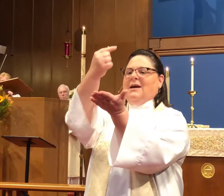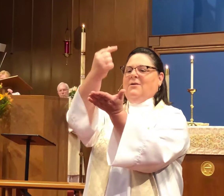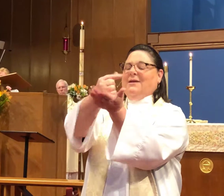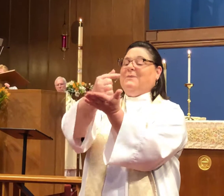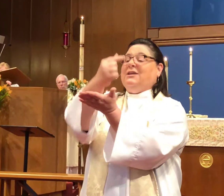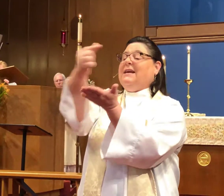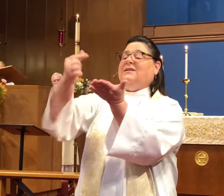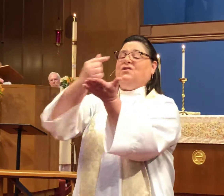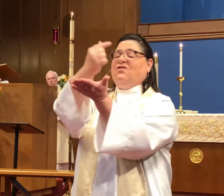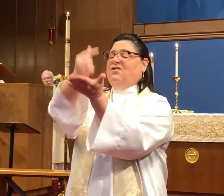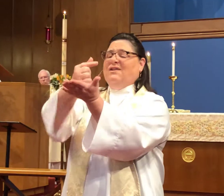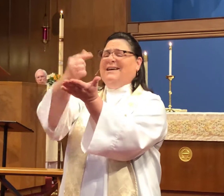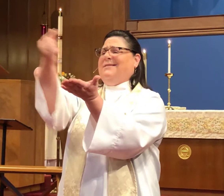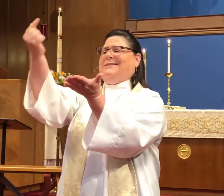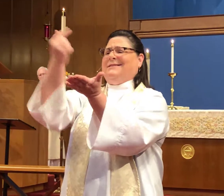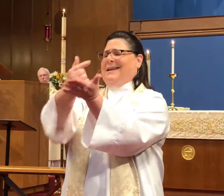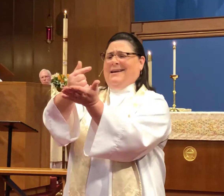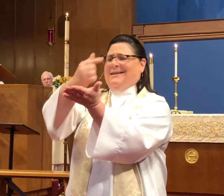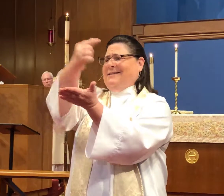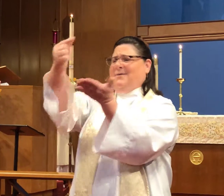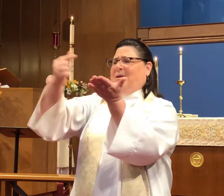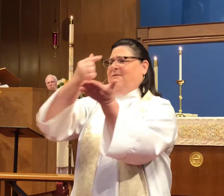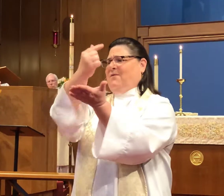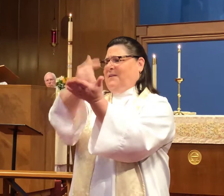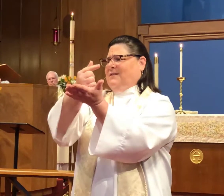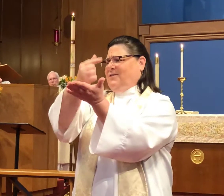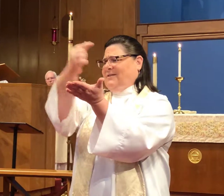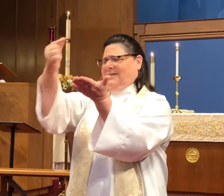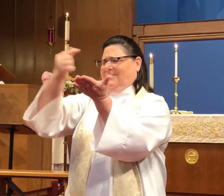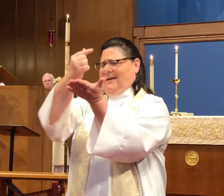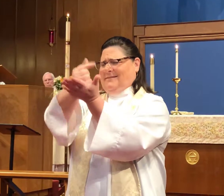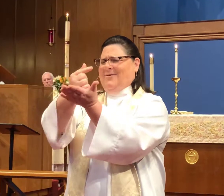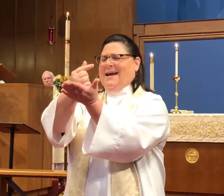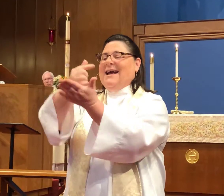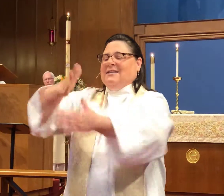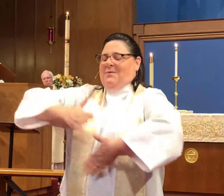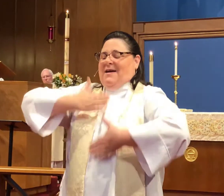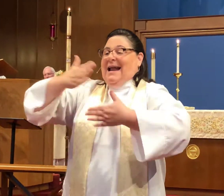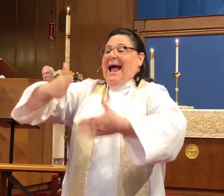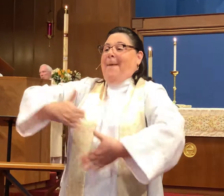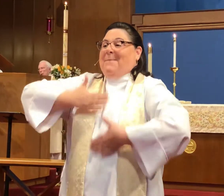Graduation. It can circle, it can just land, whatever feels good. Okay? So we've got a habit.